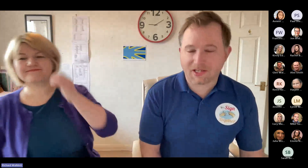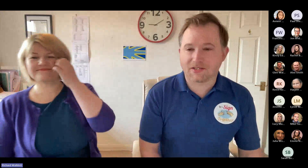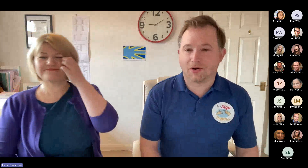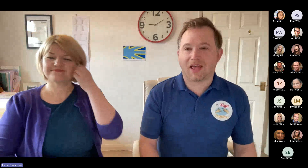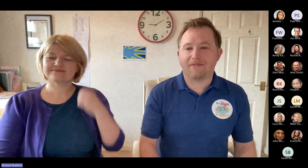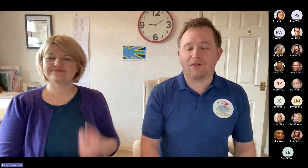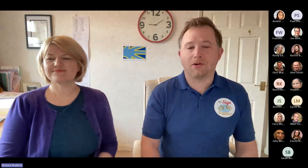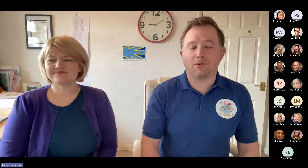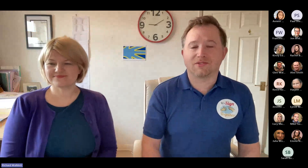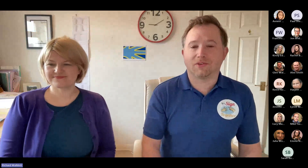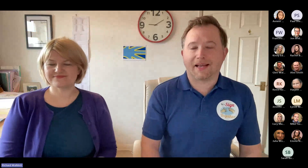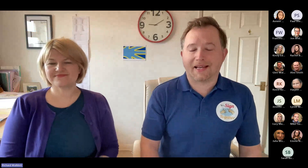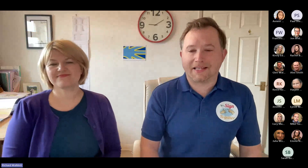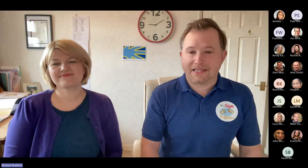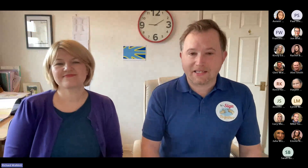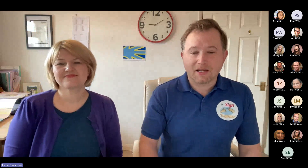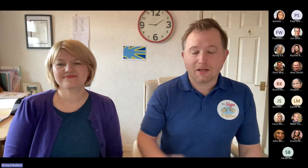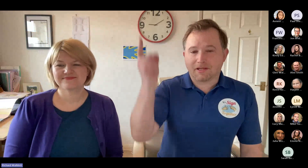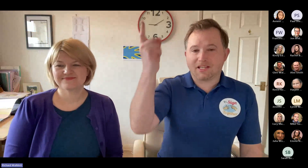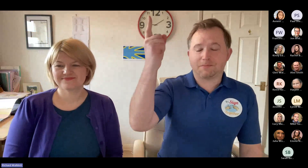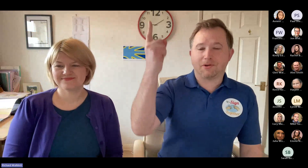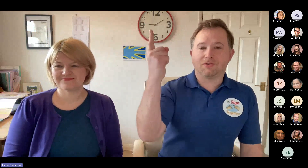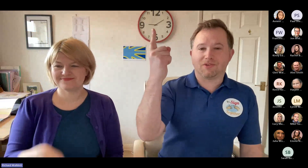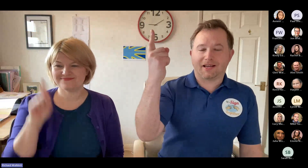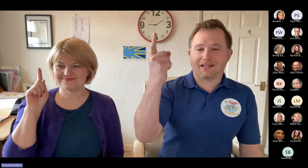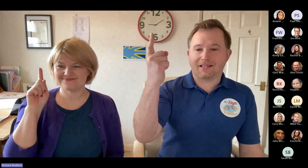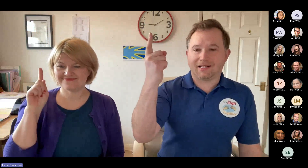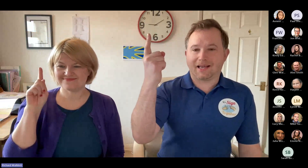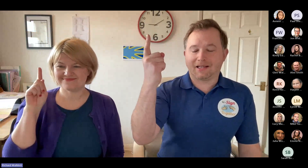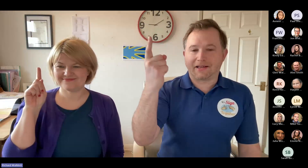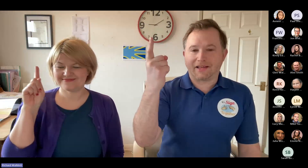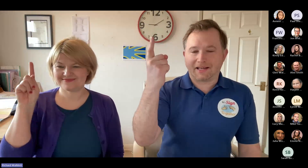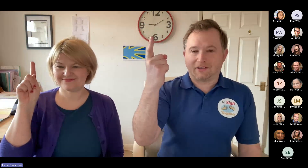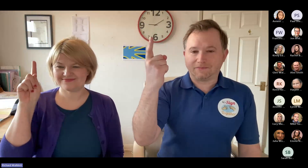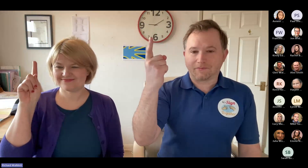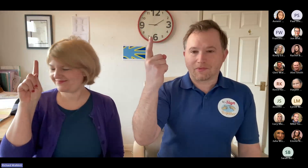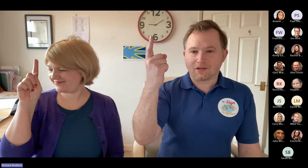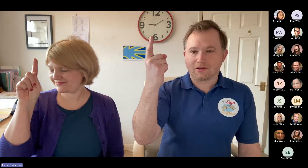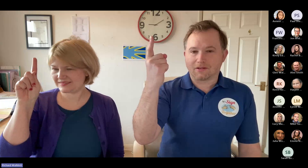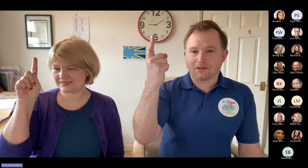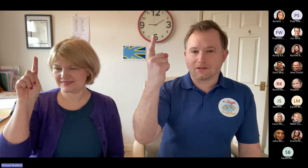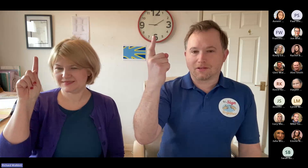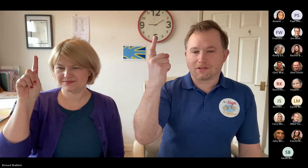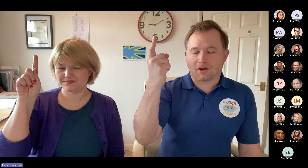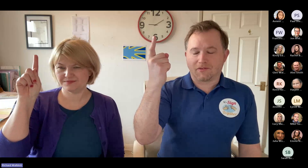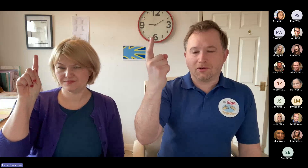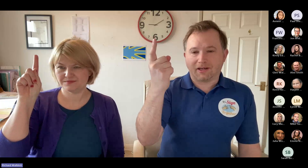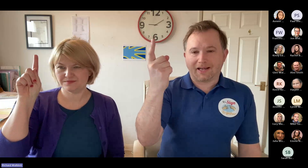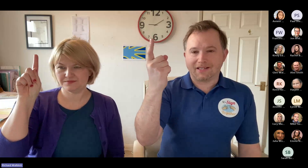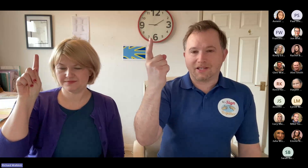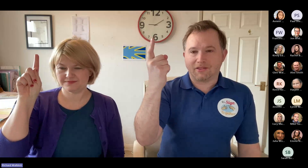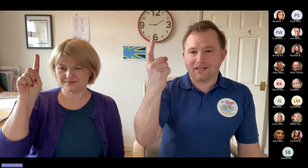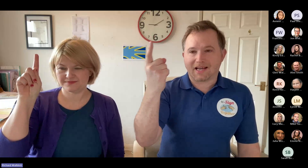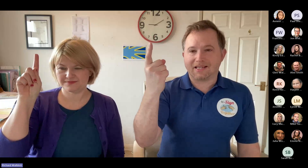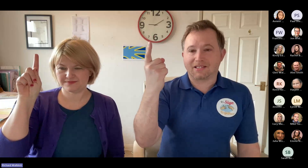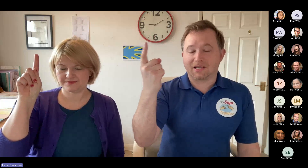first of all, for everyone who is right-handed, please put your right hand in the air like that now. So if you're right-handed, this hand is going to